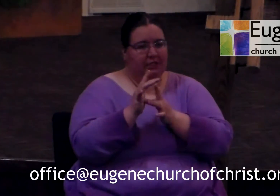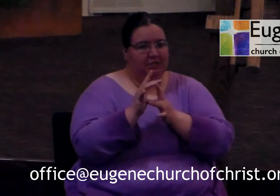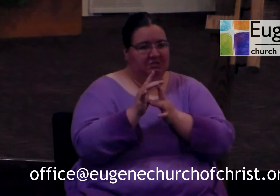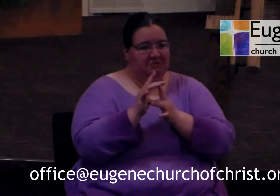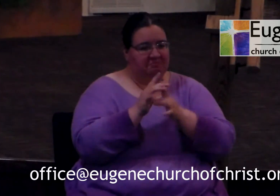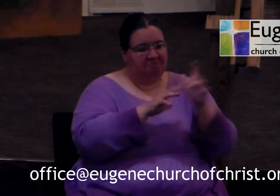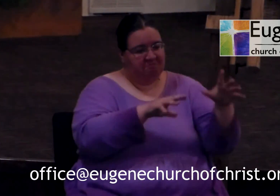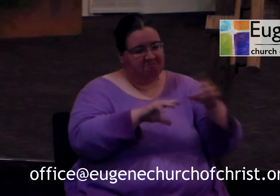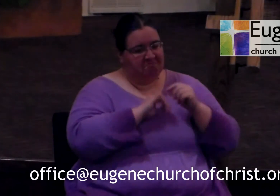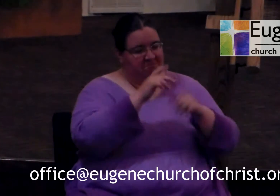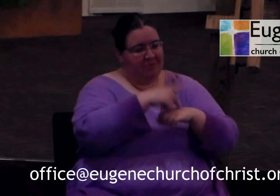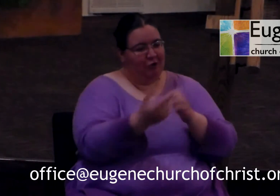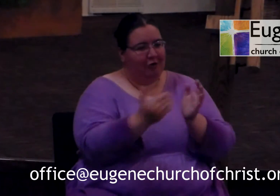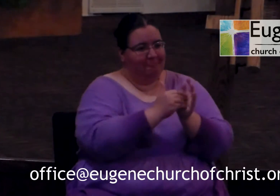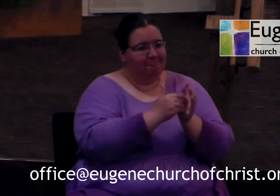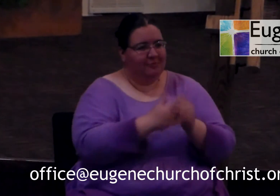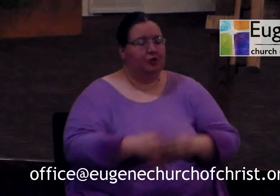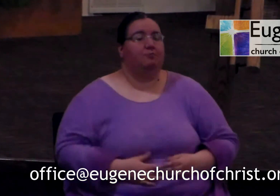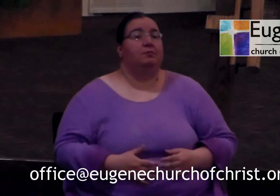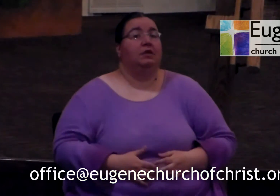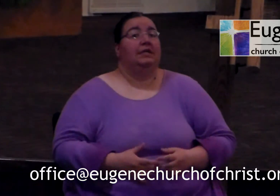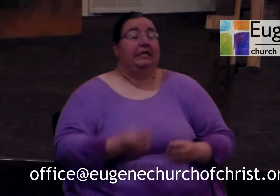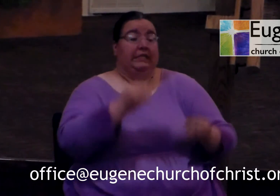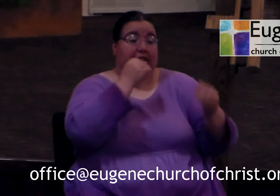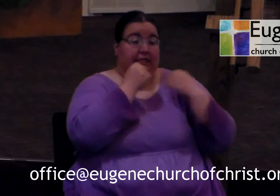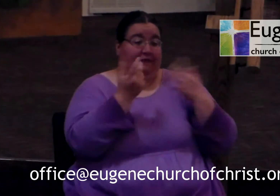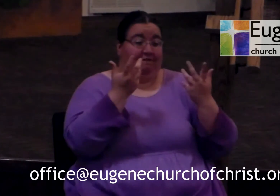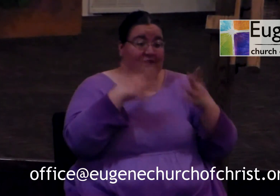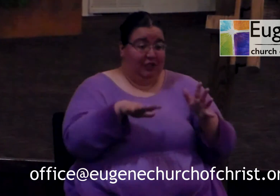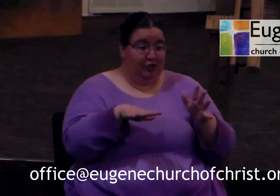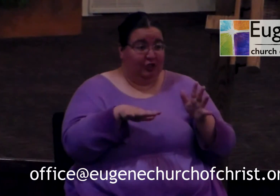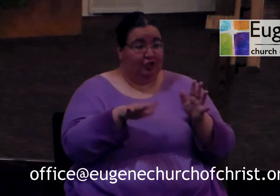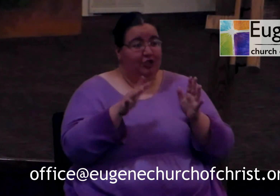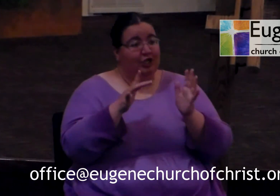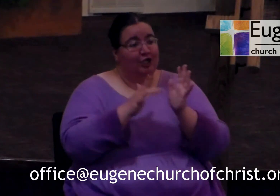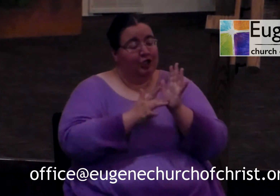It says, when they finished eating, Jesus said to Simon Peter, Simon, son of John, do you